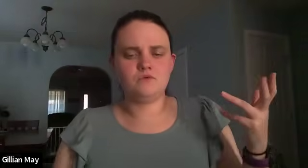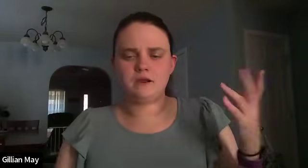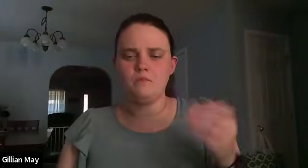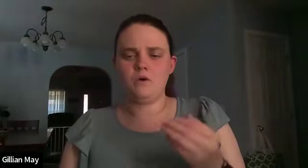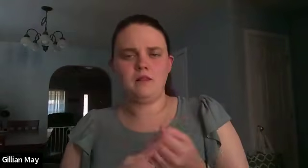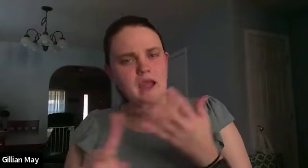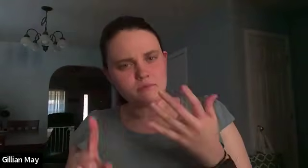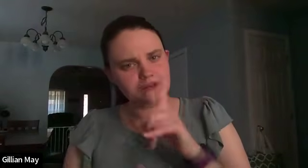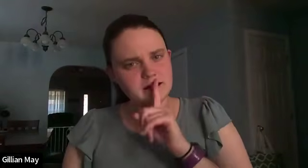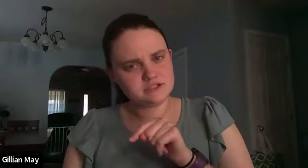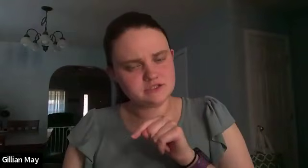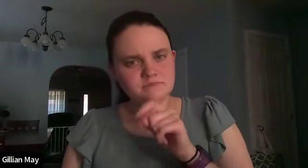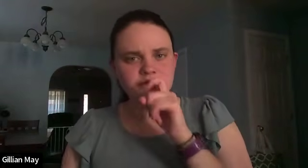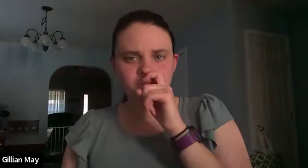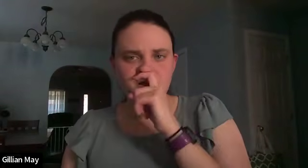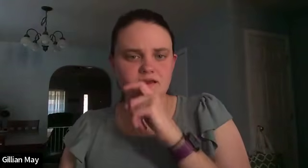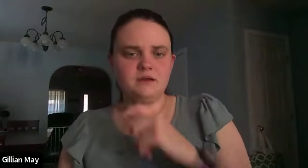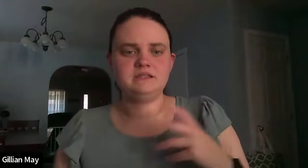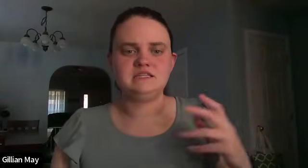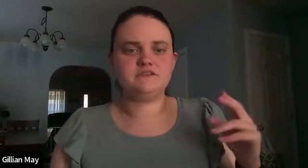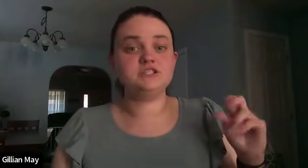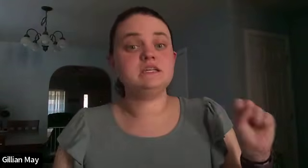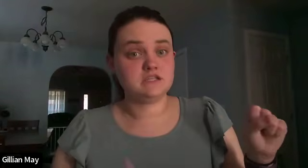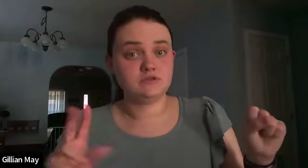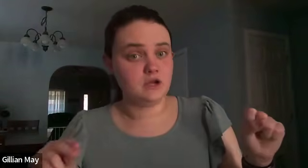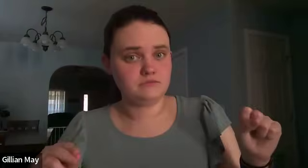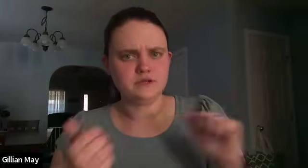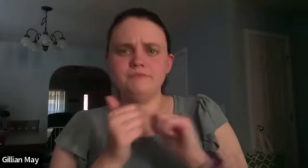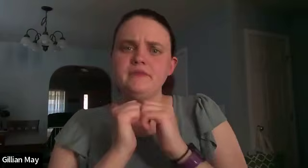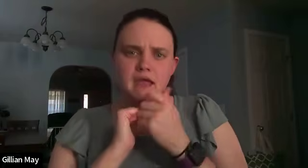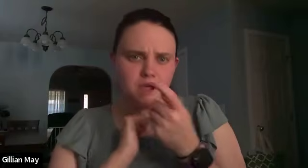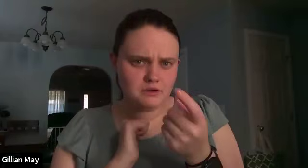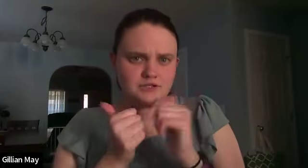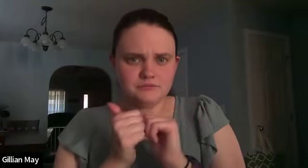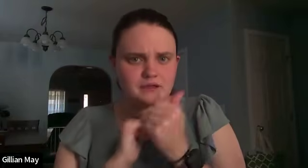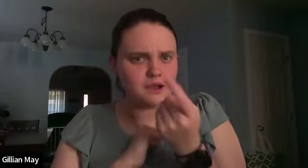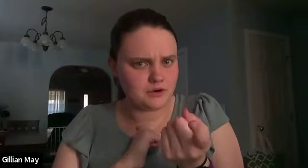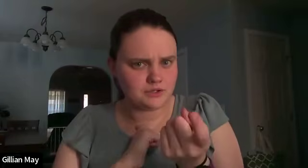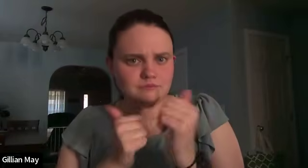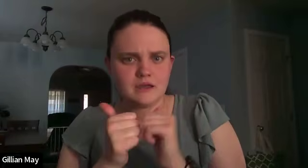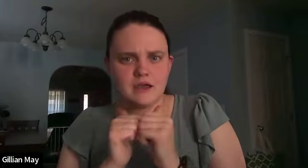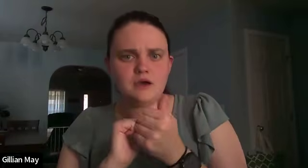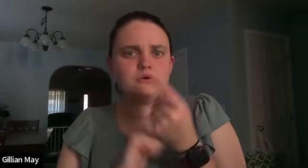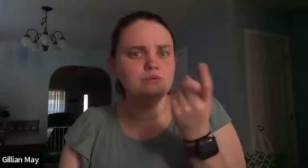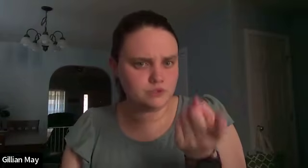for a more elaborate answer instead of just a yes or no. So, how are you? How are you? How